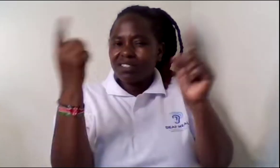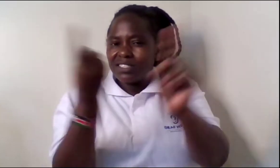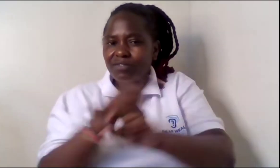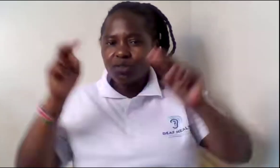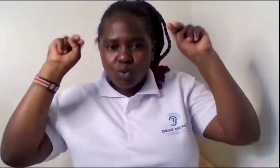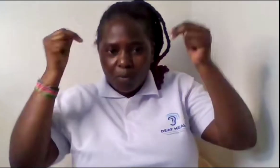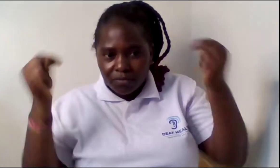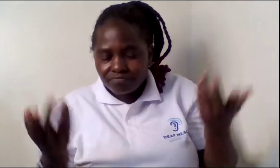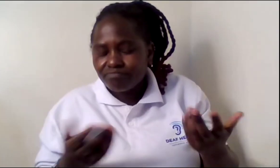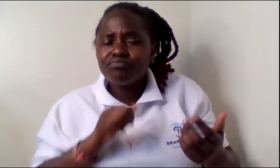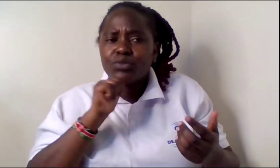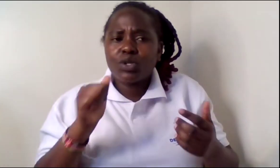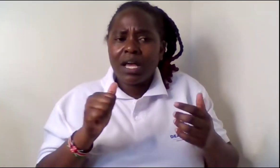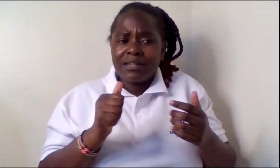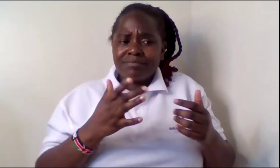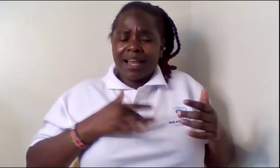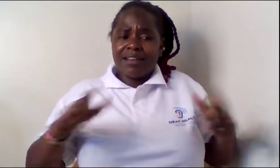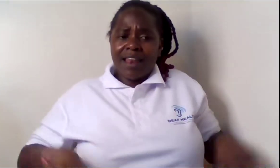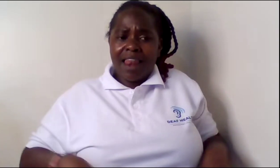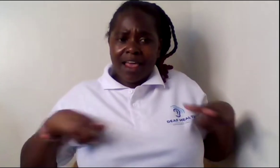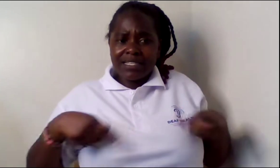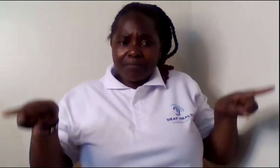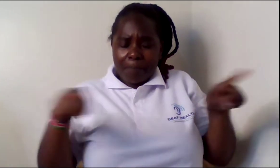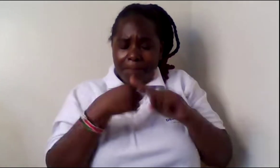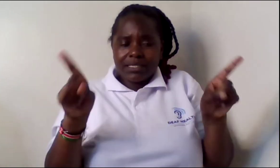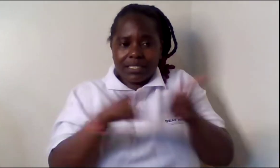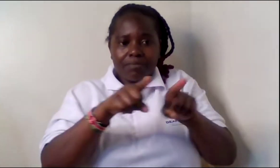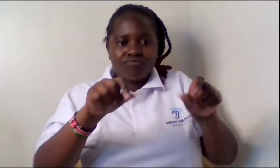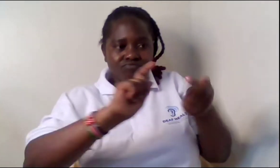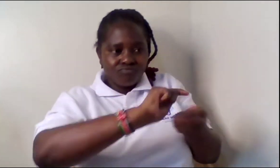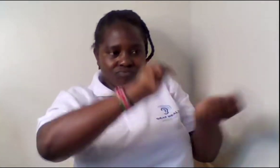only touch their lives but transform the society. Asanteni sana and do have.